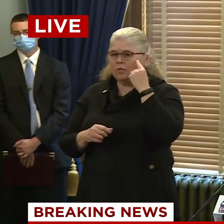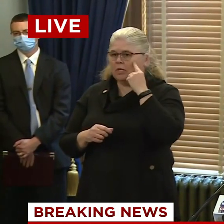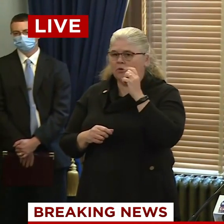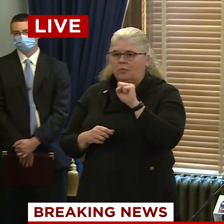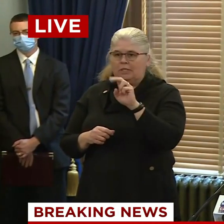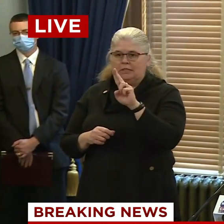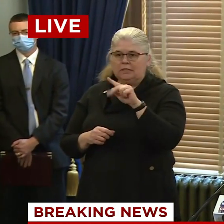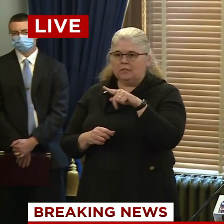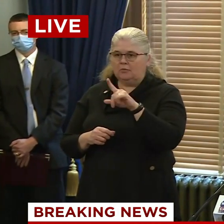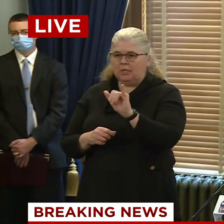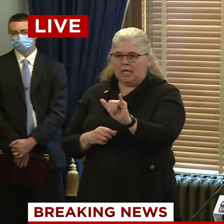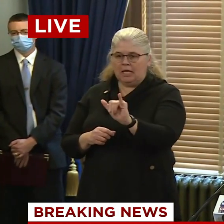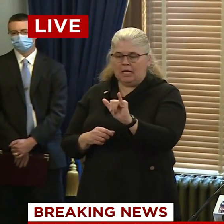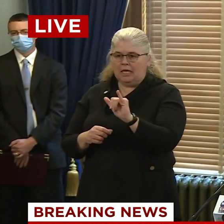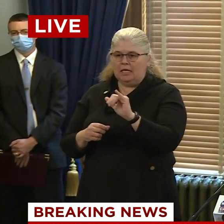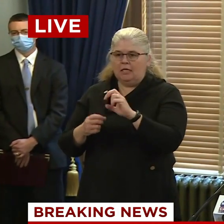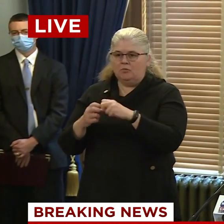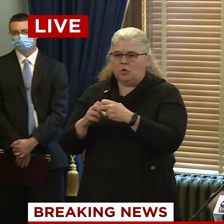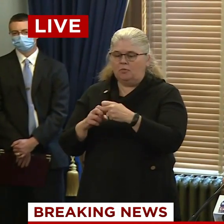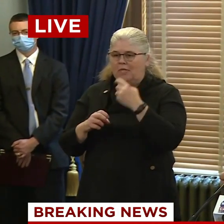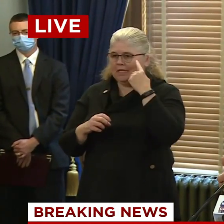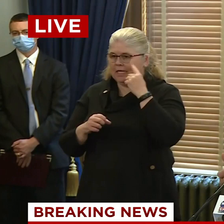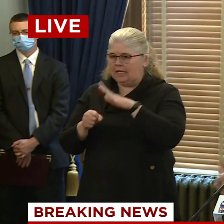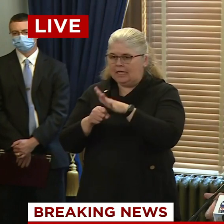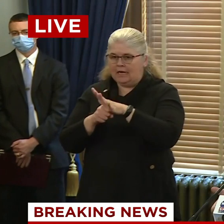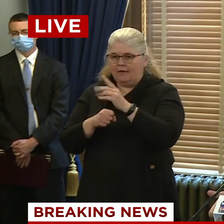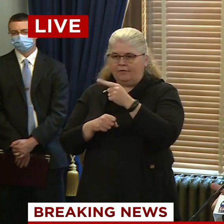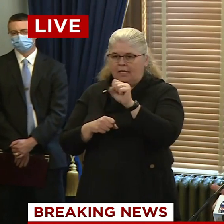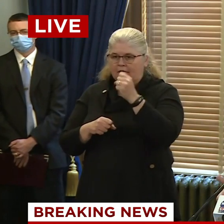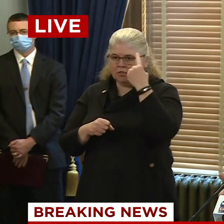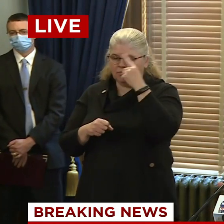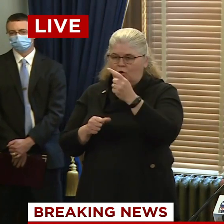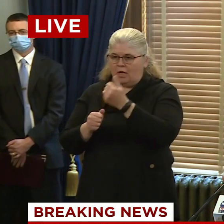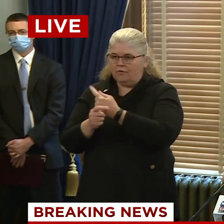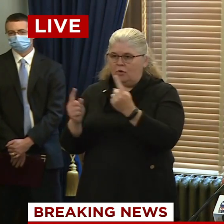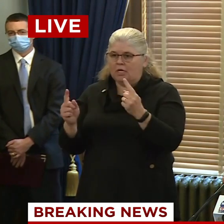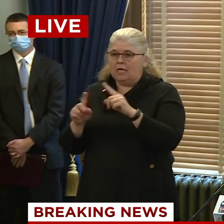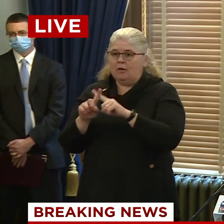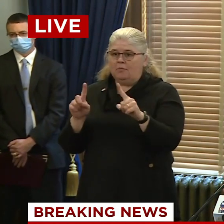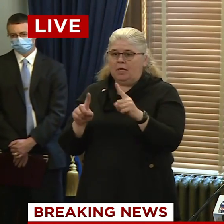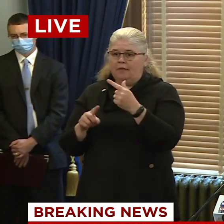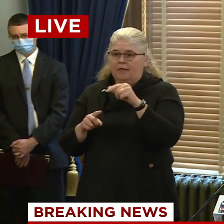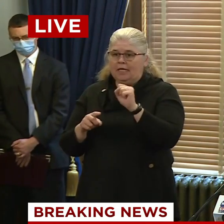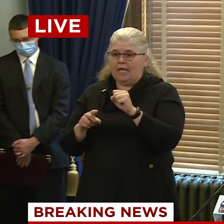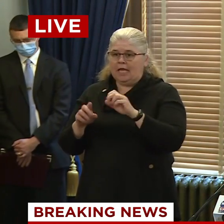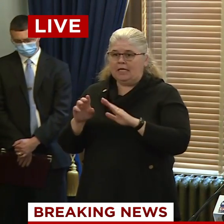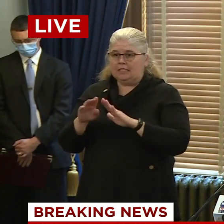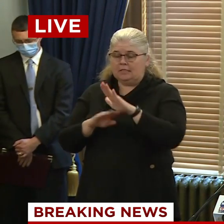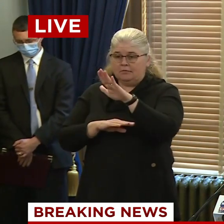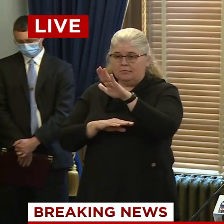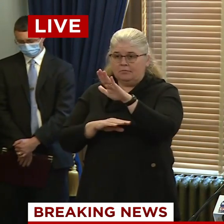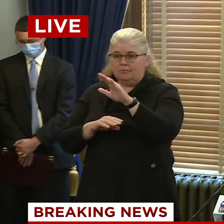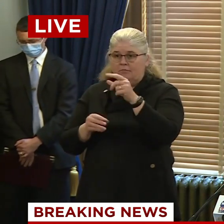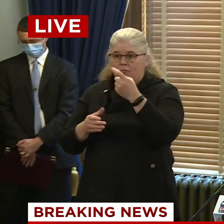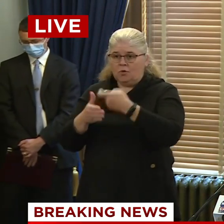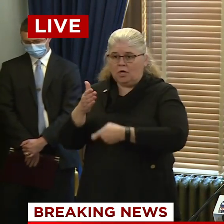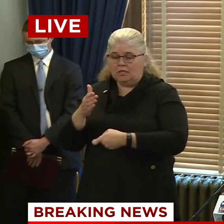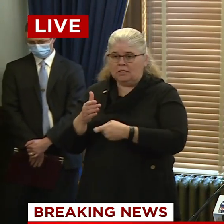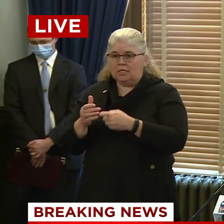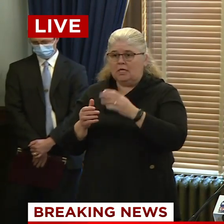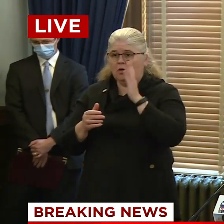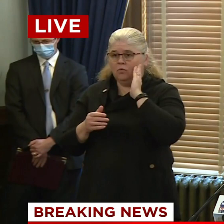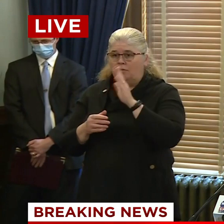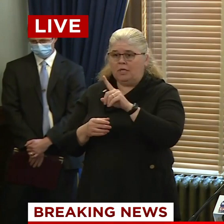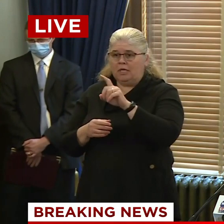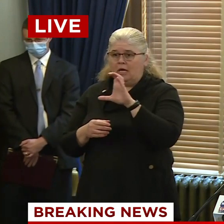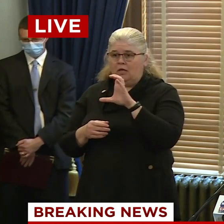there should be enough gas for everyone. But those price spikes are very high, as much as 100,